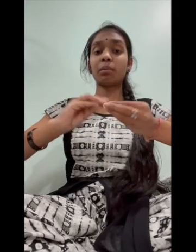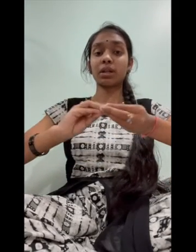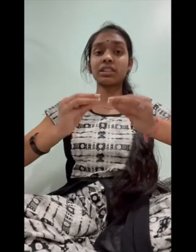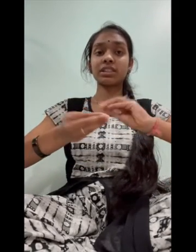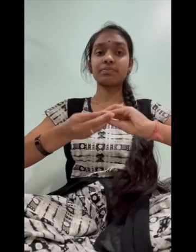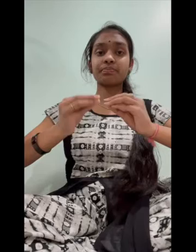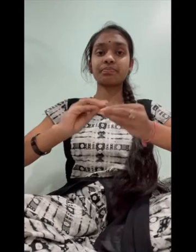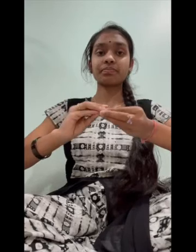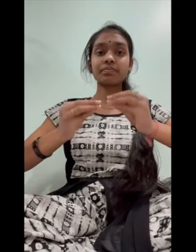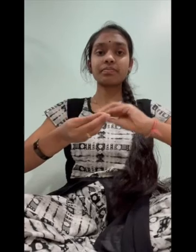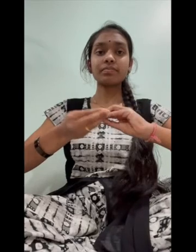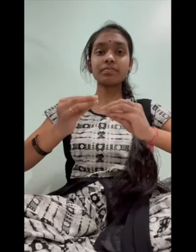numbers.